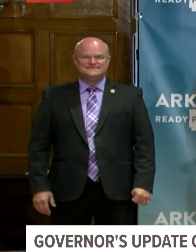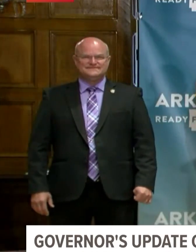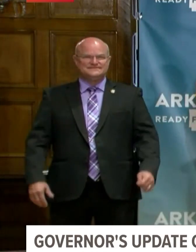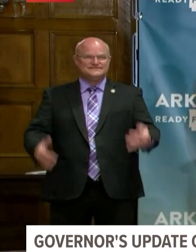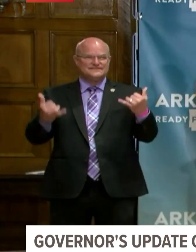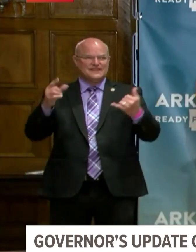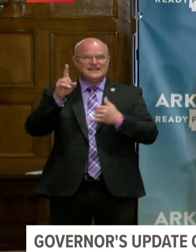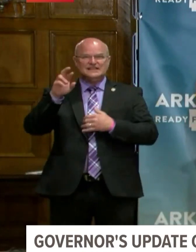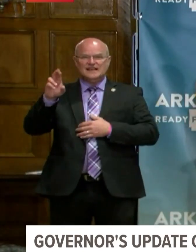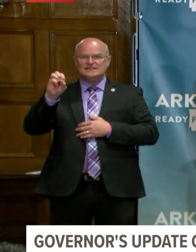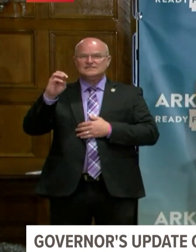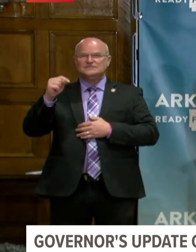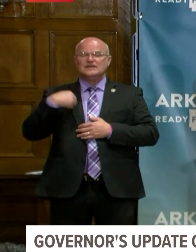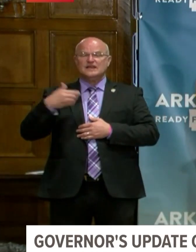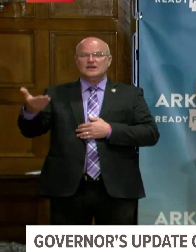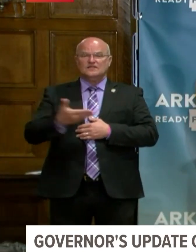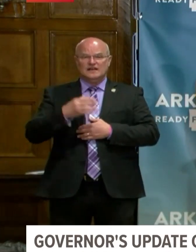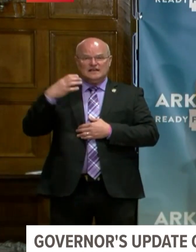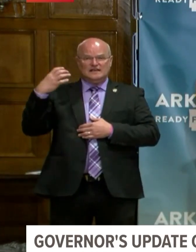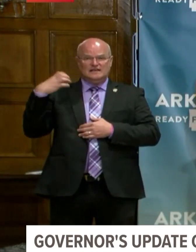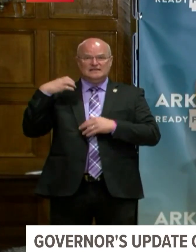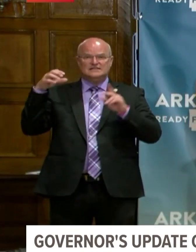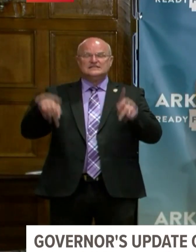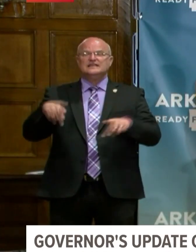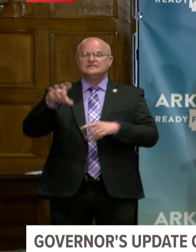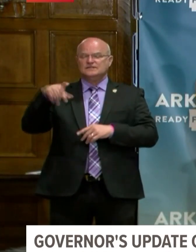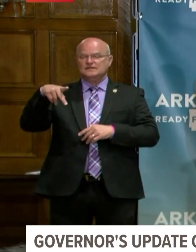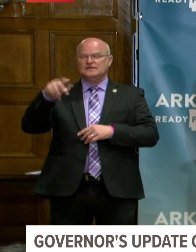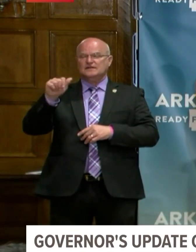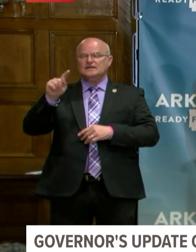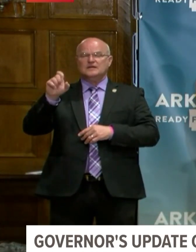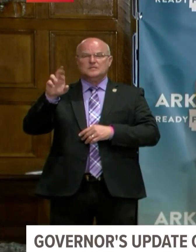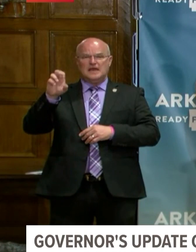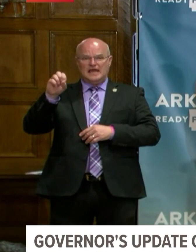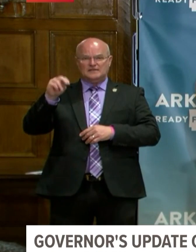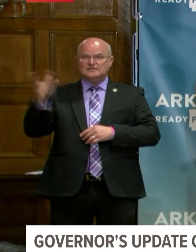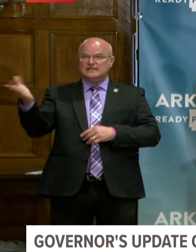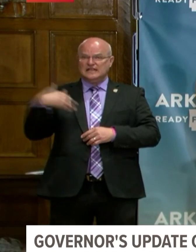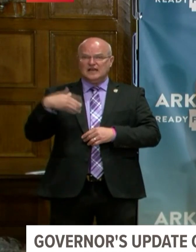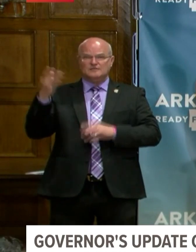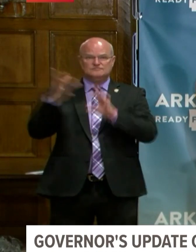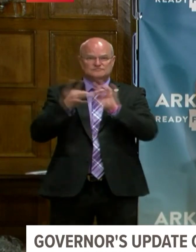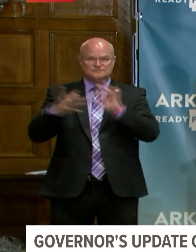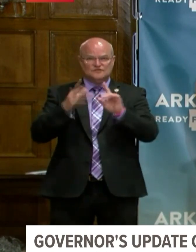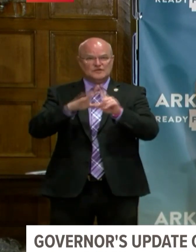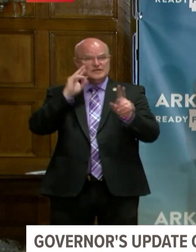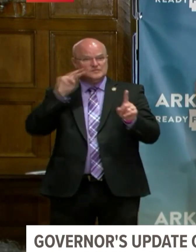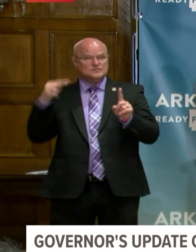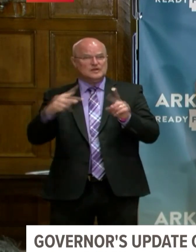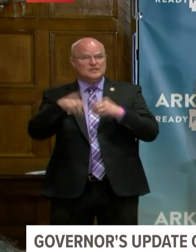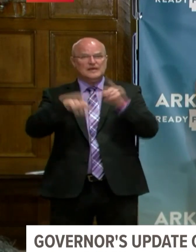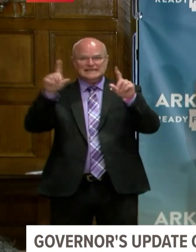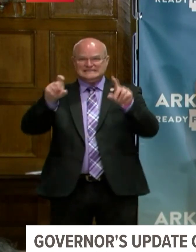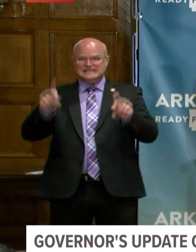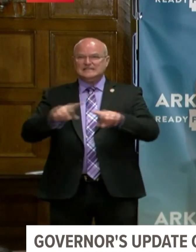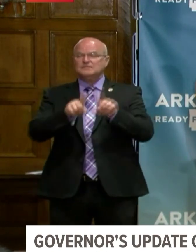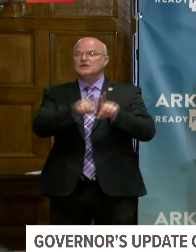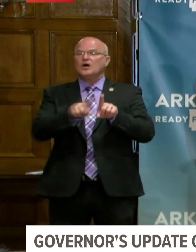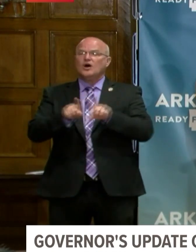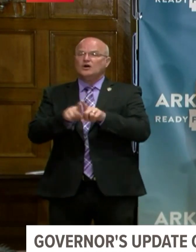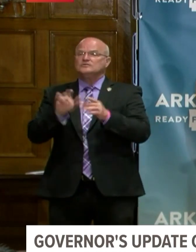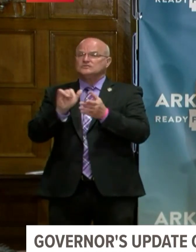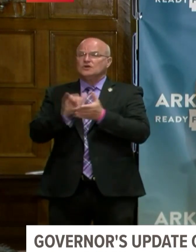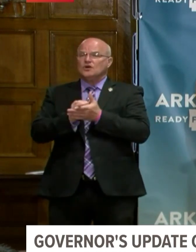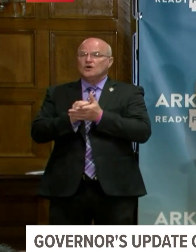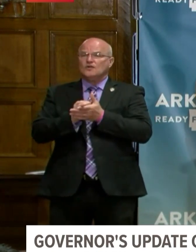Thank you, Dr. Smith, and let me invite Chancellor Patterson to come and talk from his perspective on the issue of testing, but also